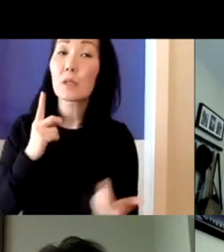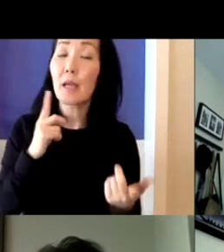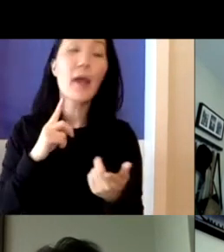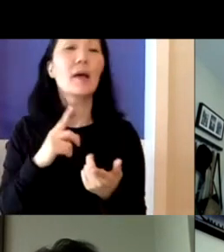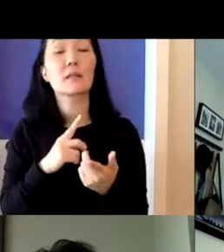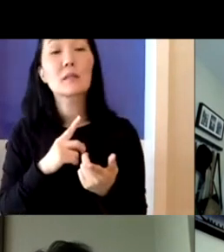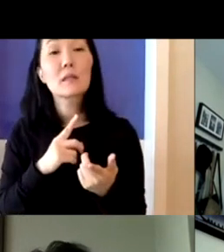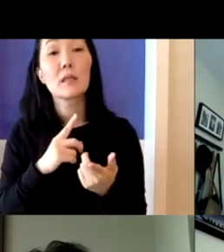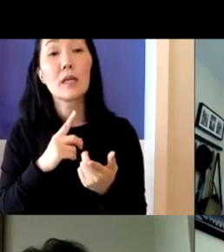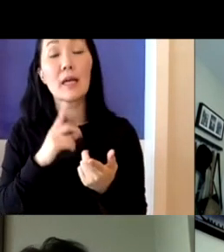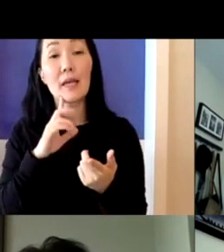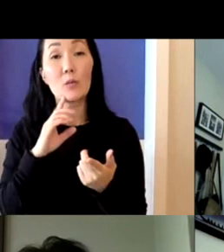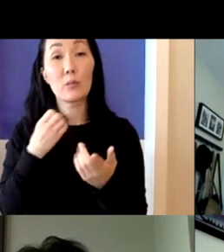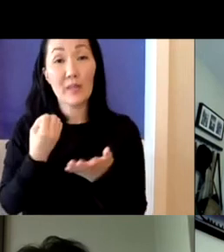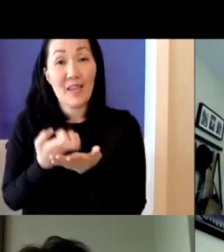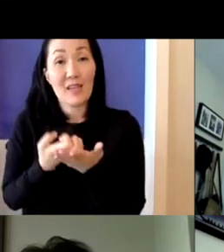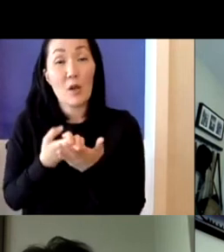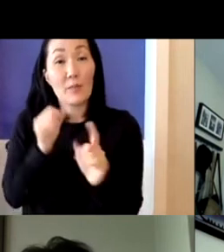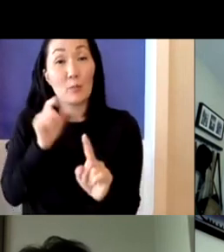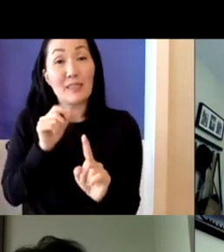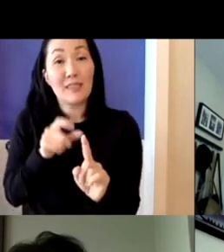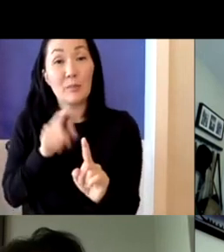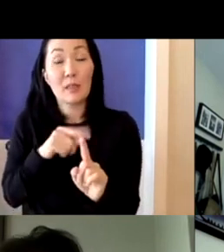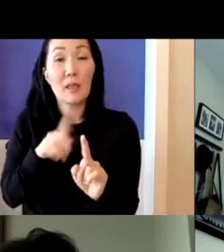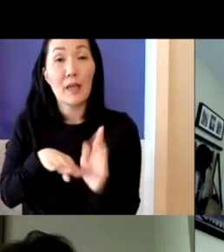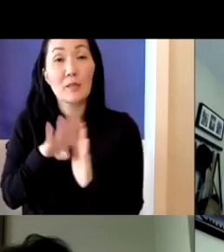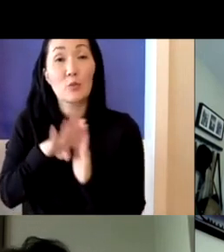revenue and stimulate economy for the region. Thank you.